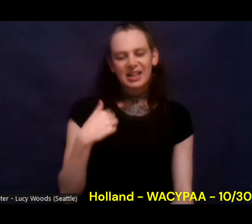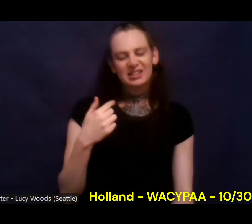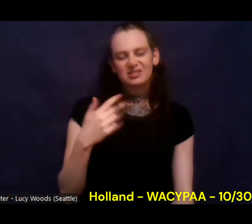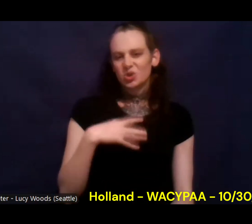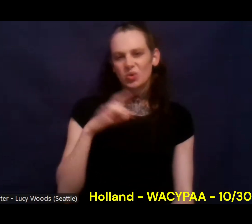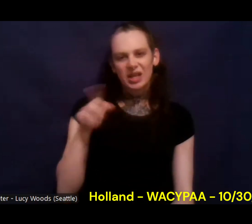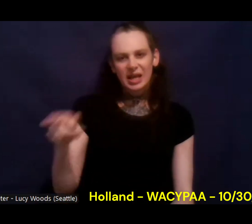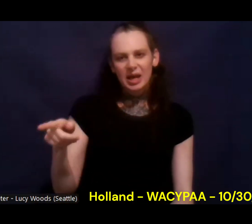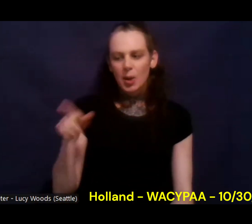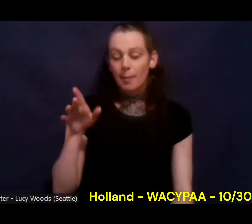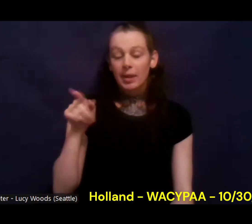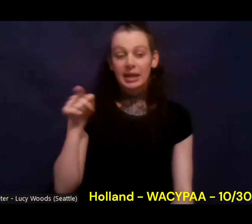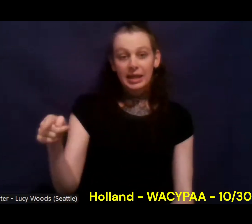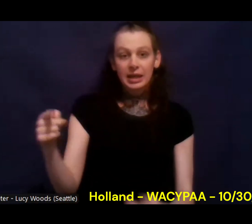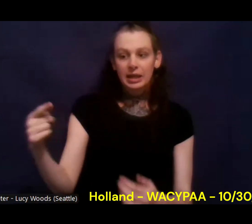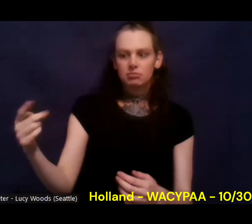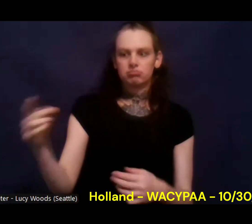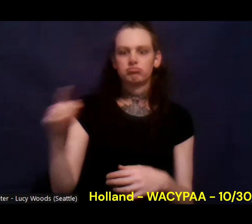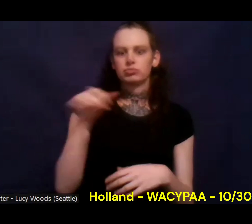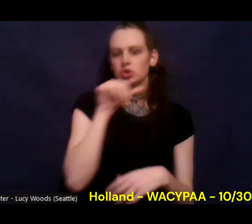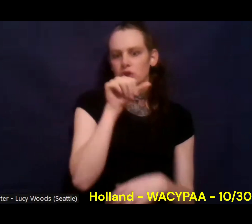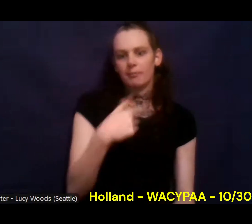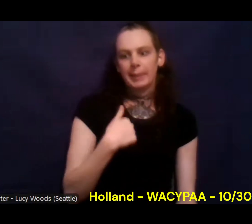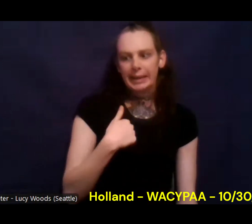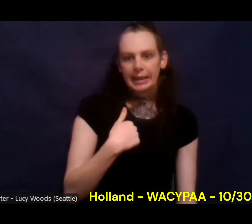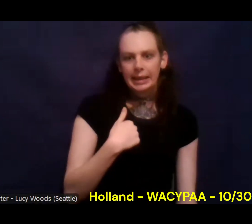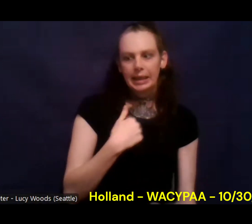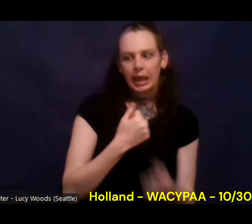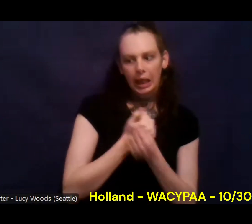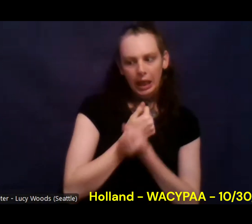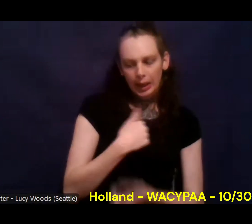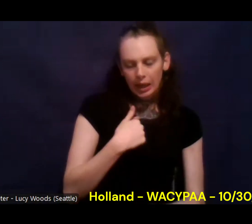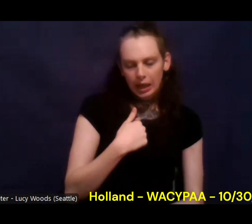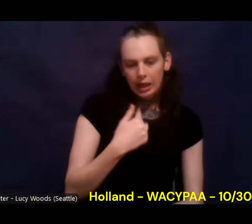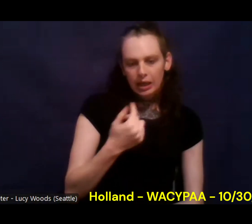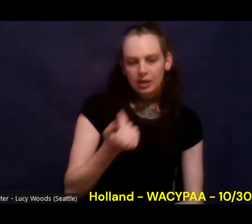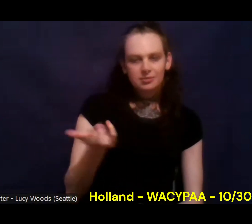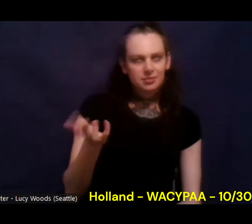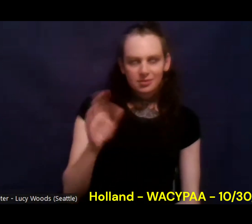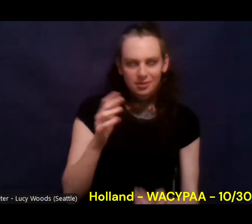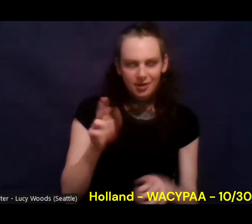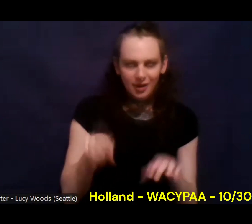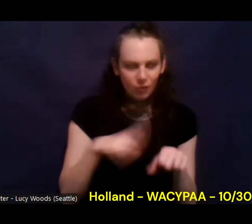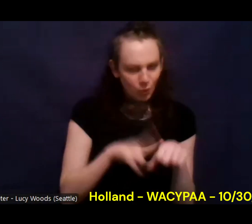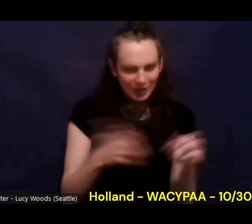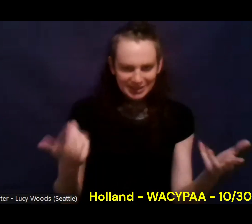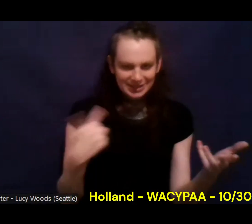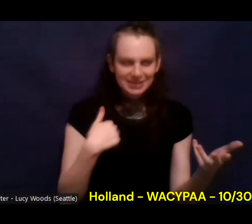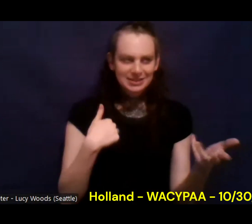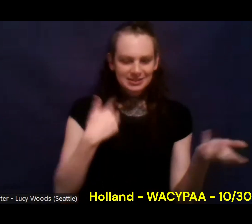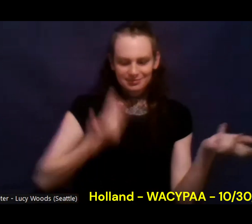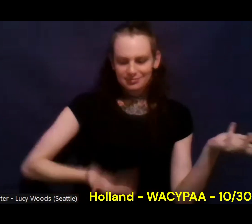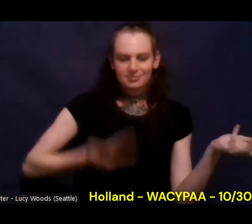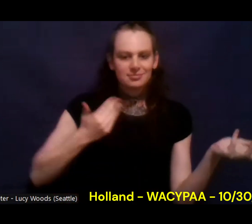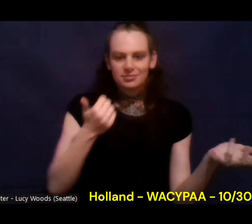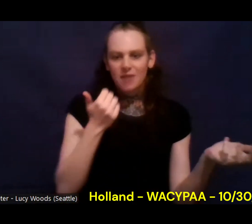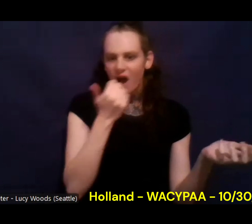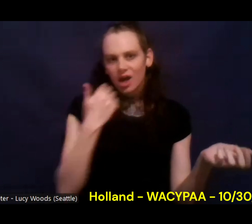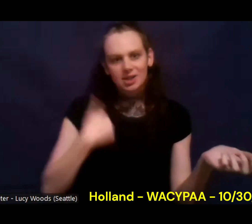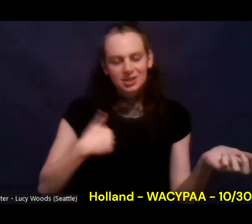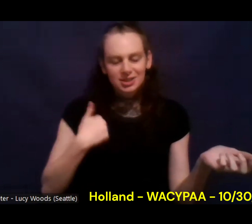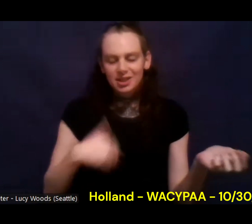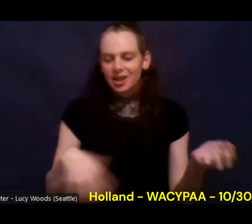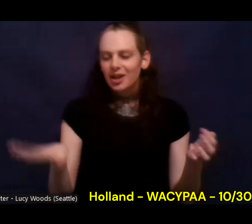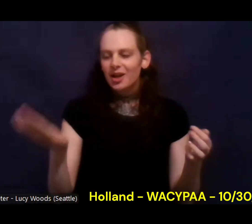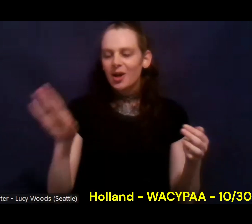duh. So I like really loved the like roof he provided, and I really loved the physical